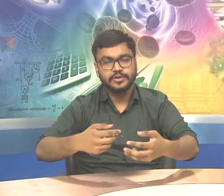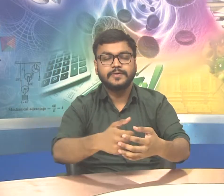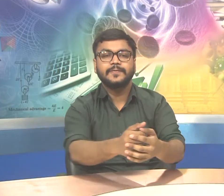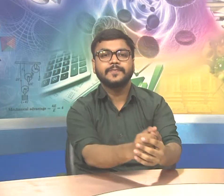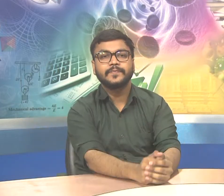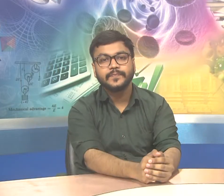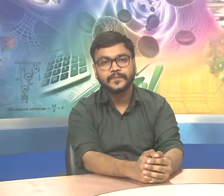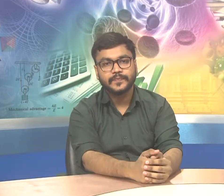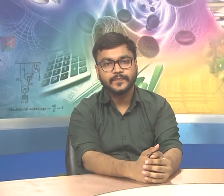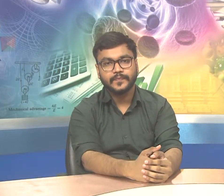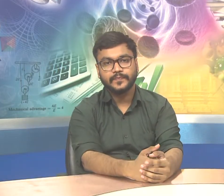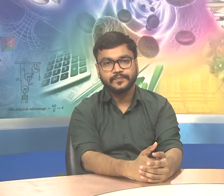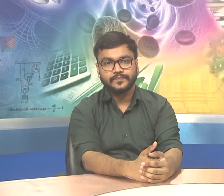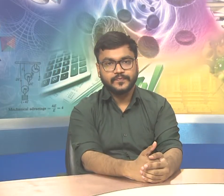transformation.